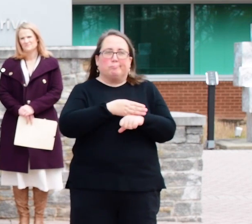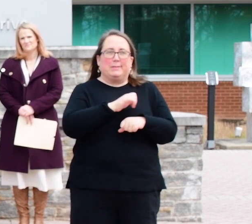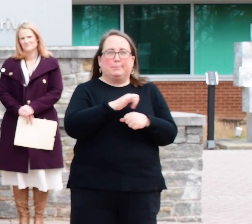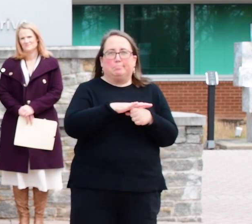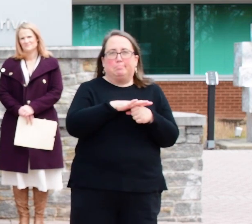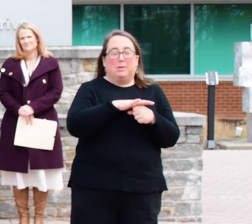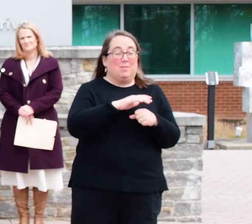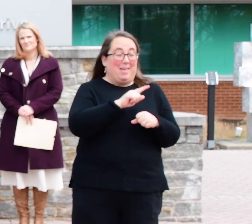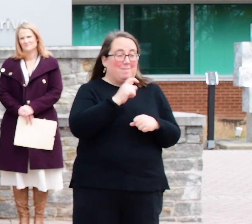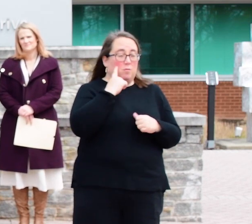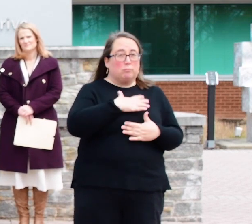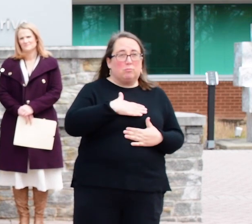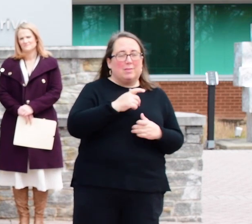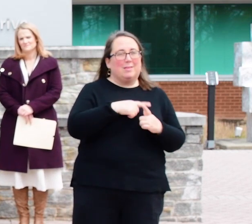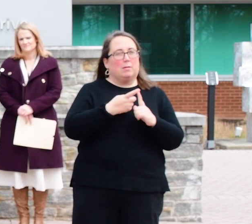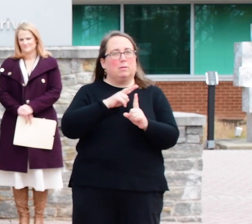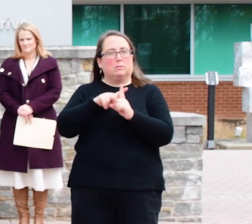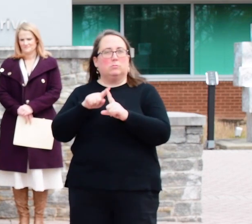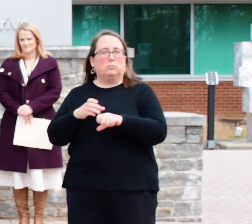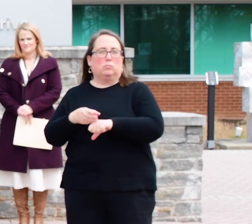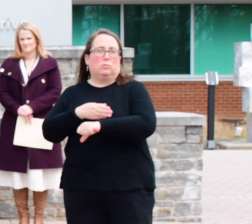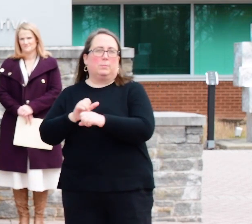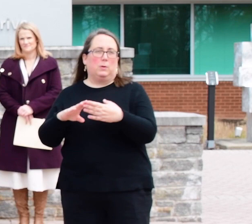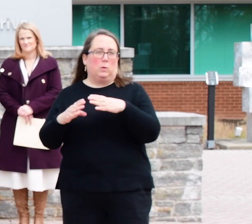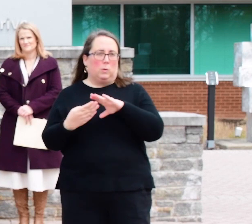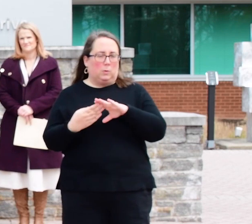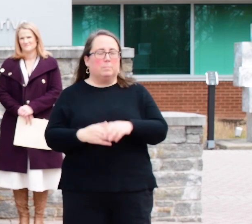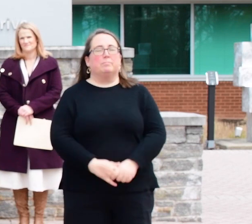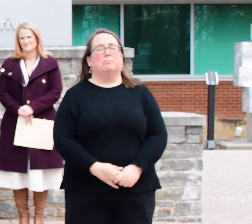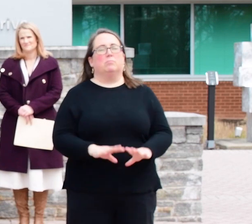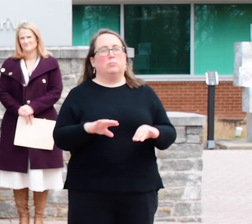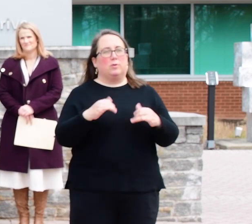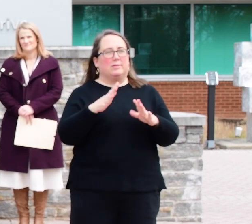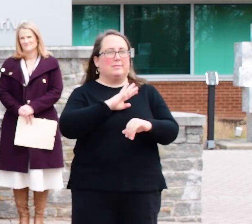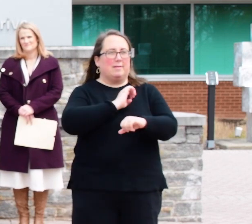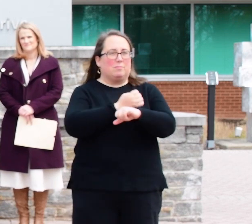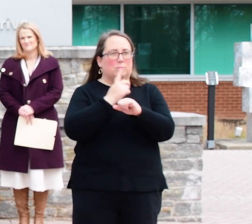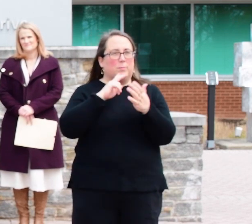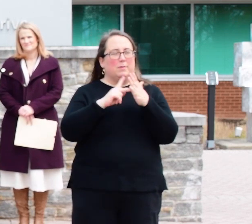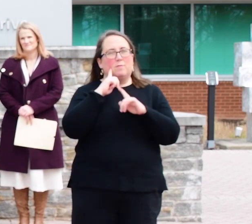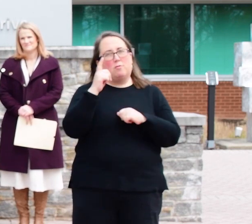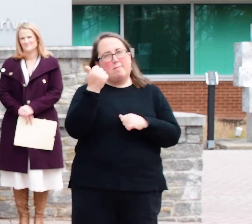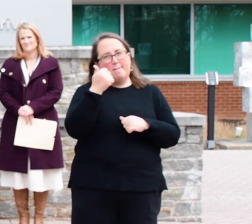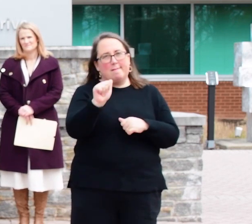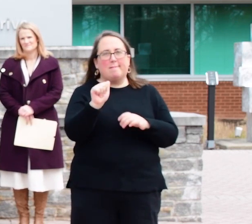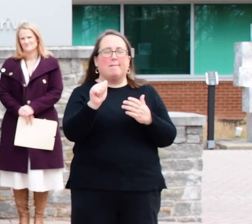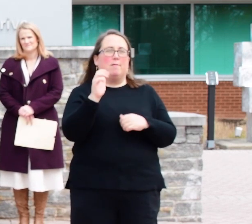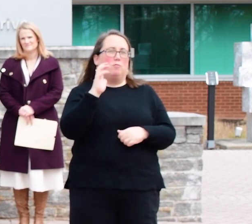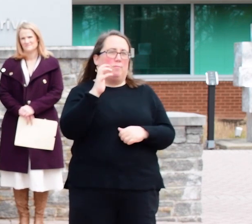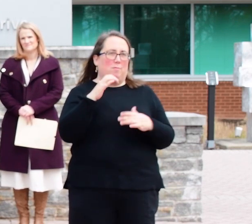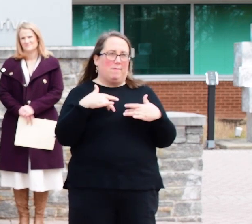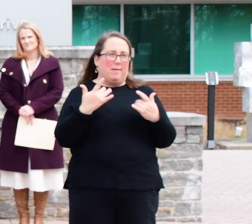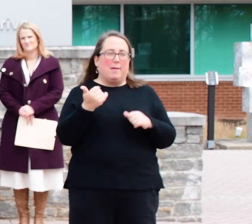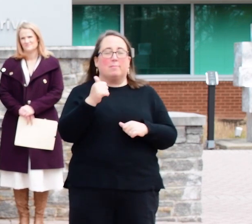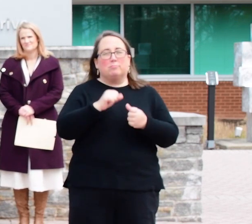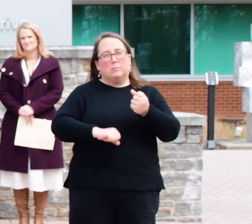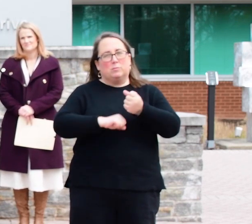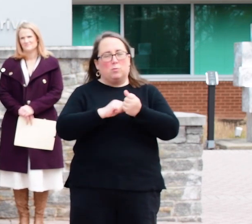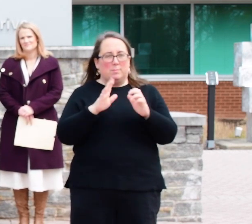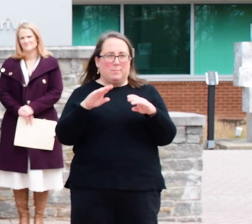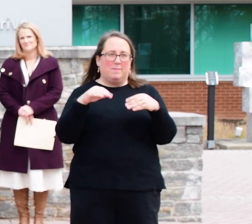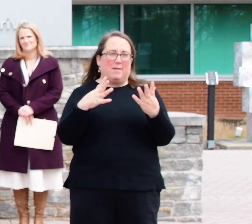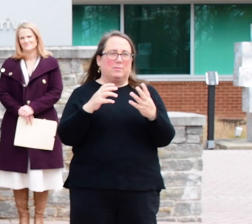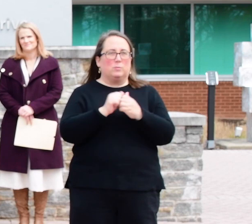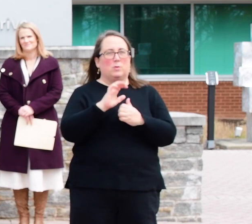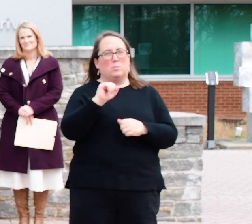community. He brings an energy and sense of purpose to any amateur radio event, as well as the support he provides